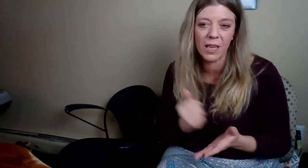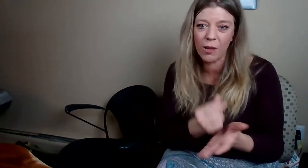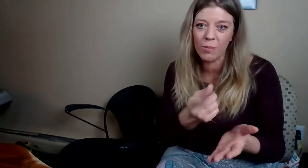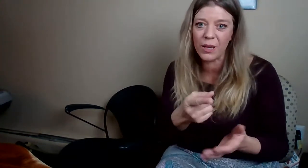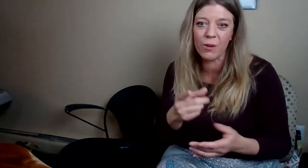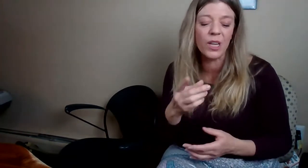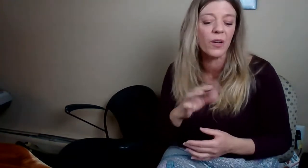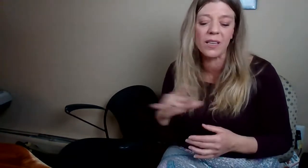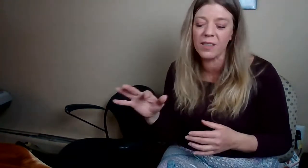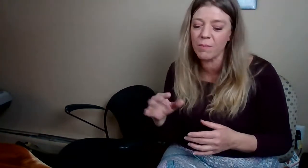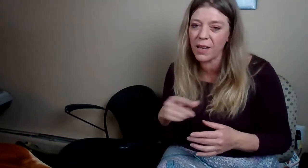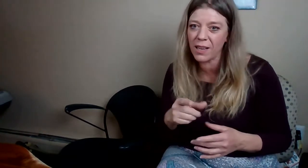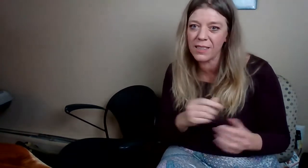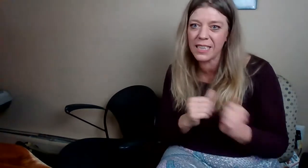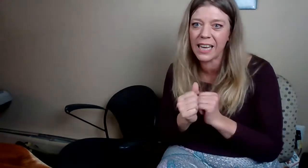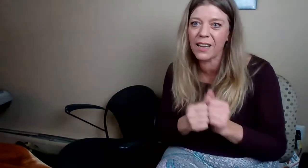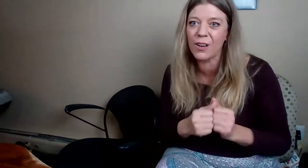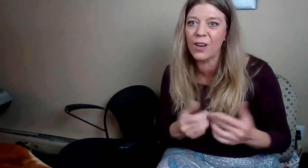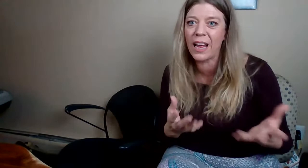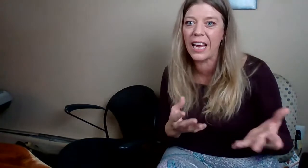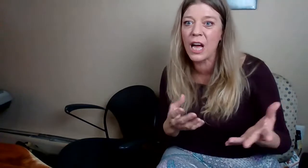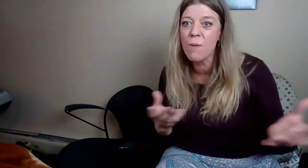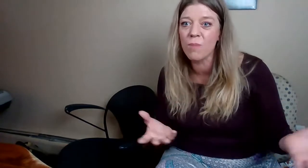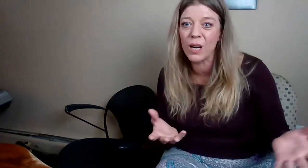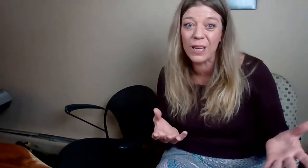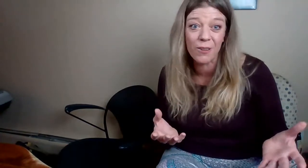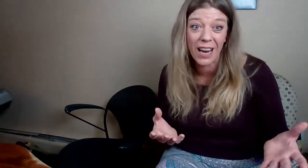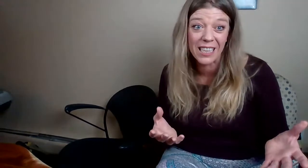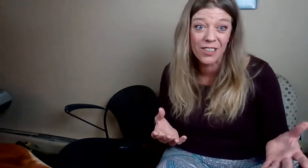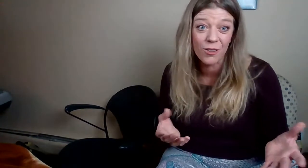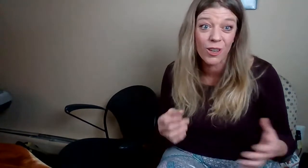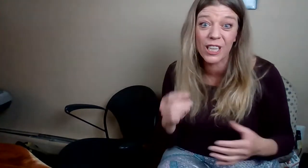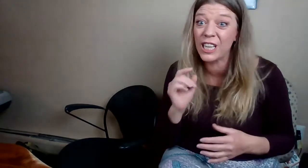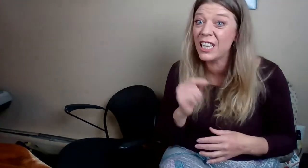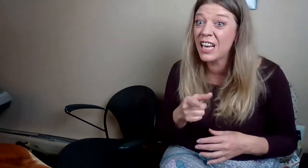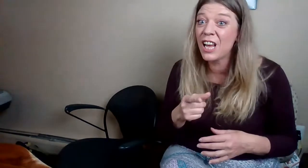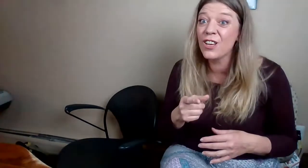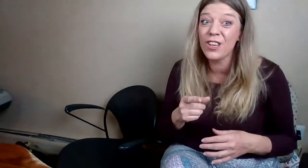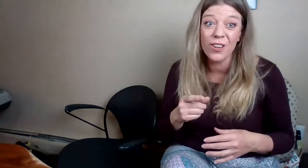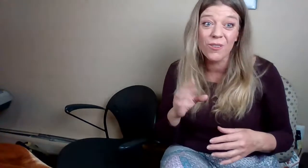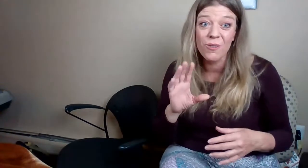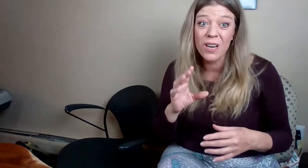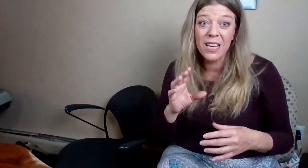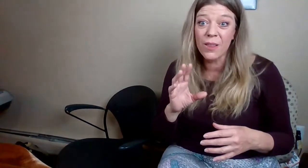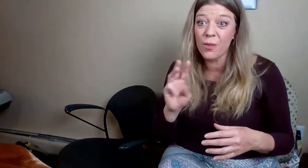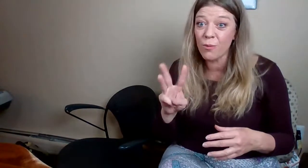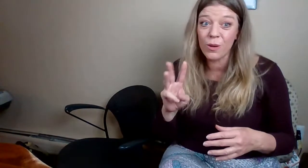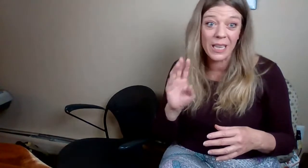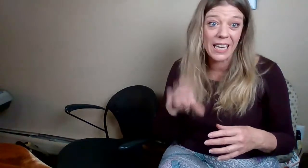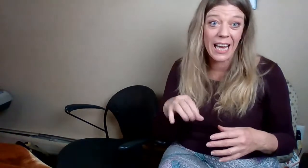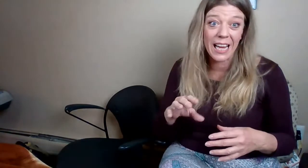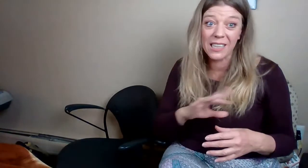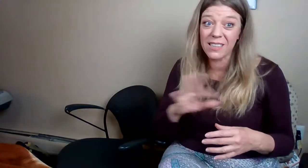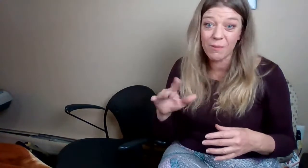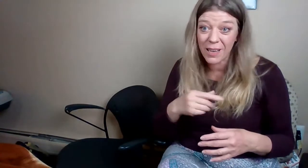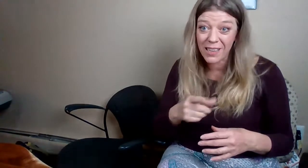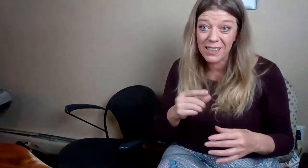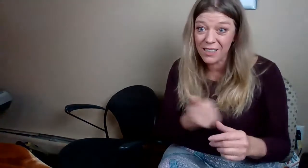help you. And you can spell together like Marla, Grant, and Jordan. You 3 can spell to